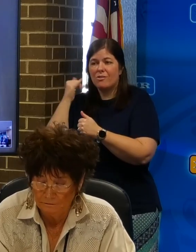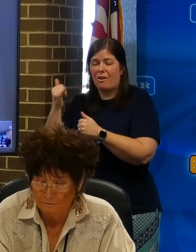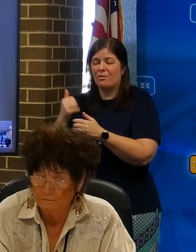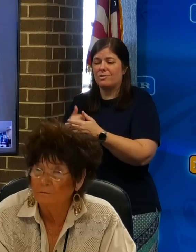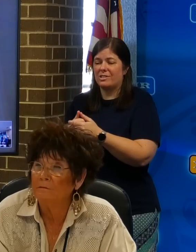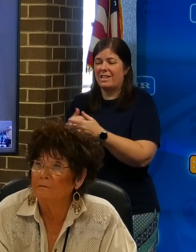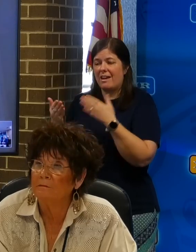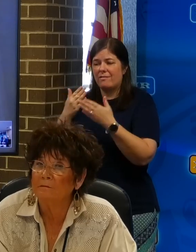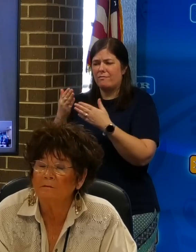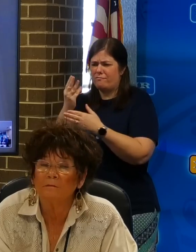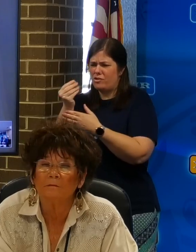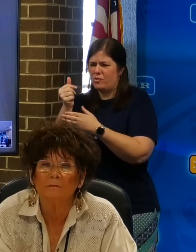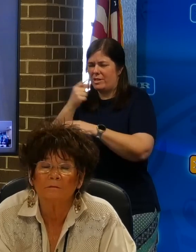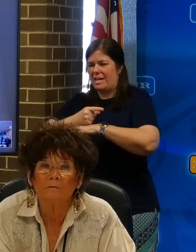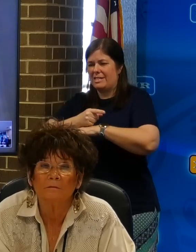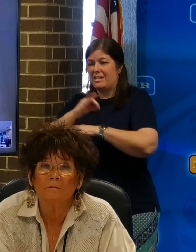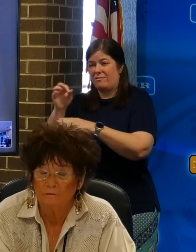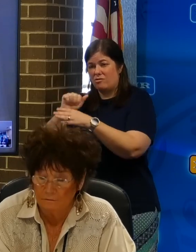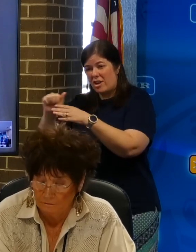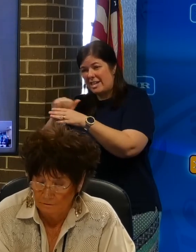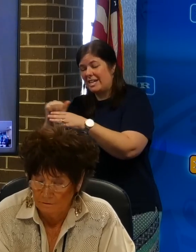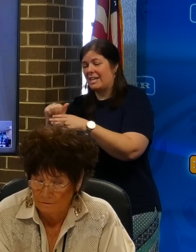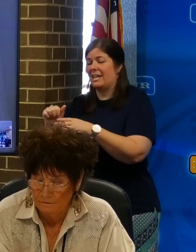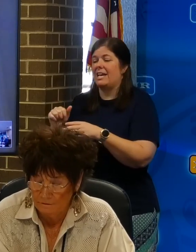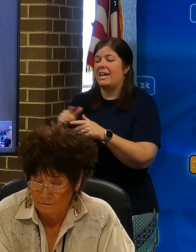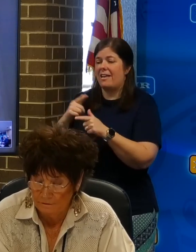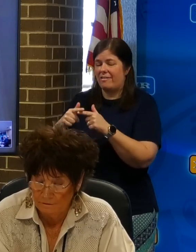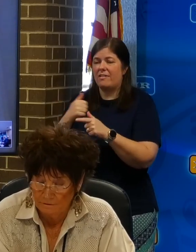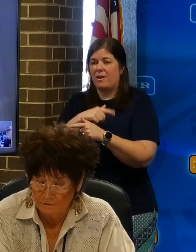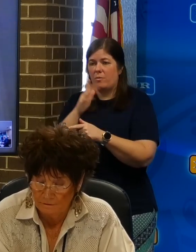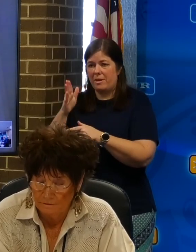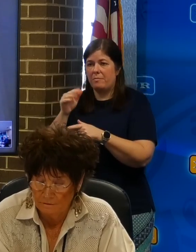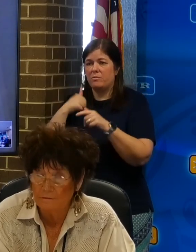of days of training, and then we should be able to get them